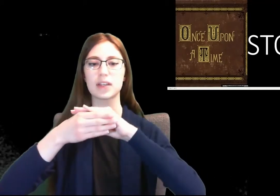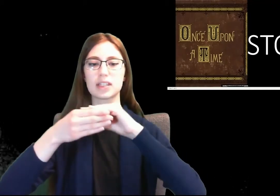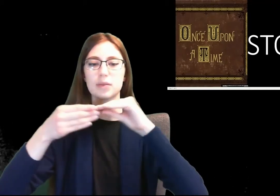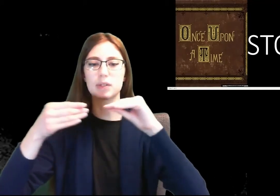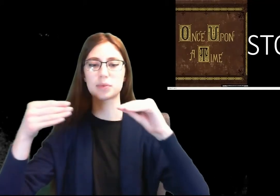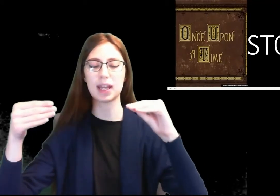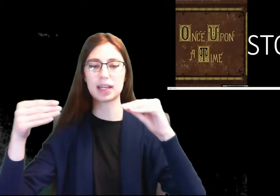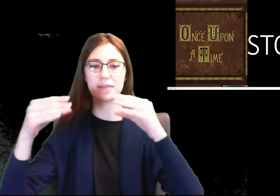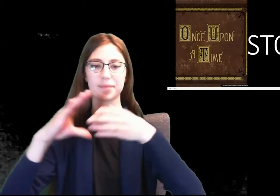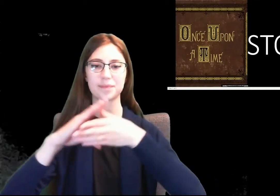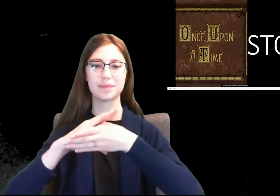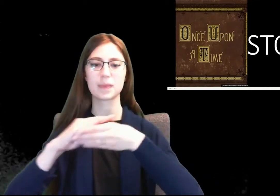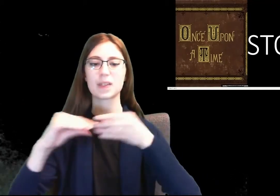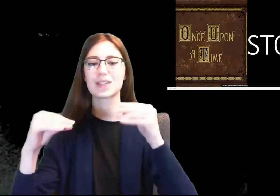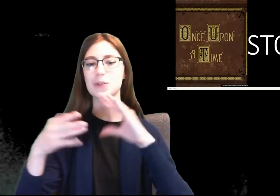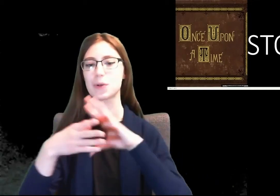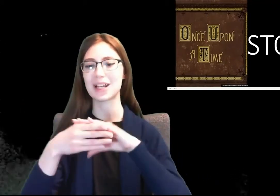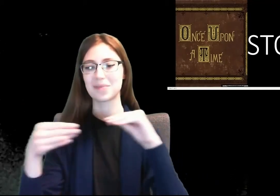facing which way. Story.